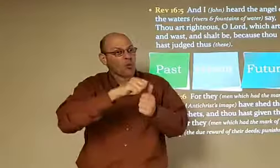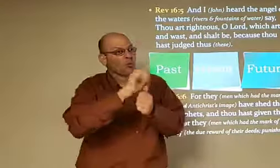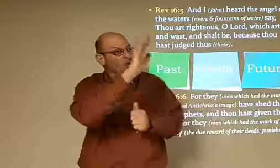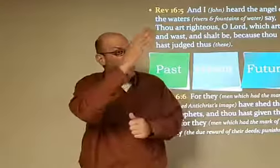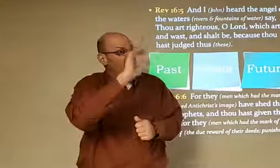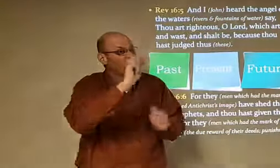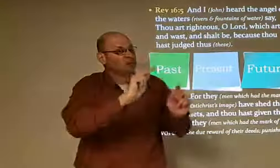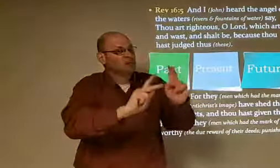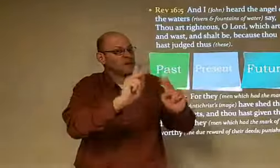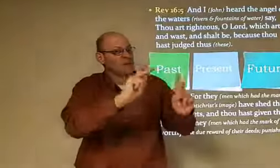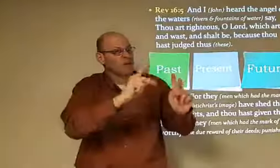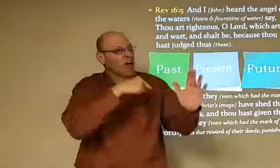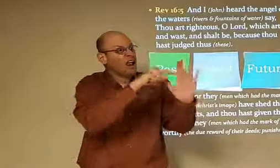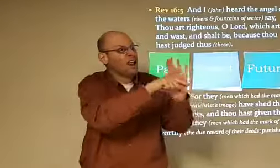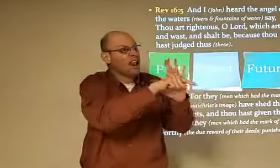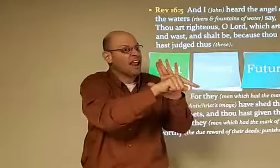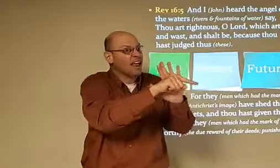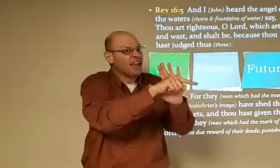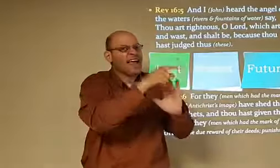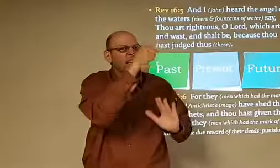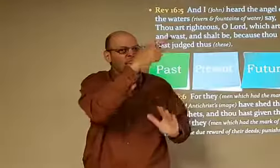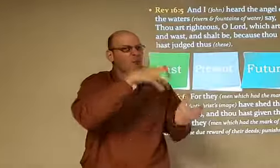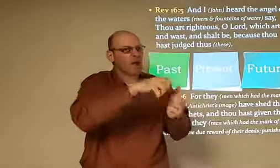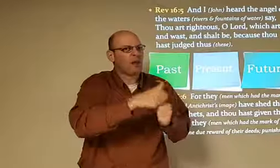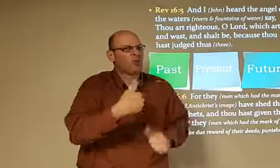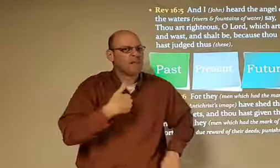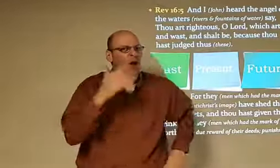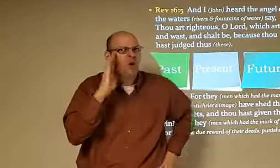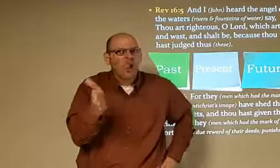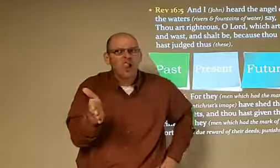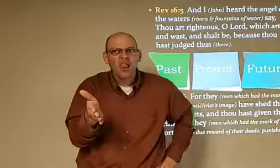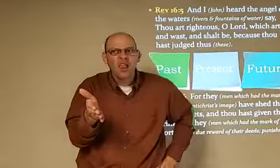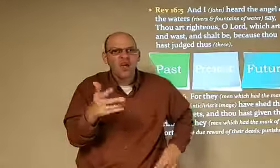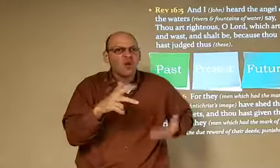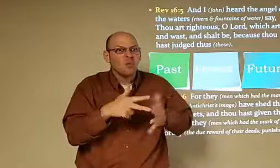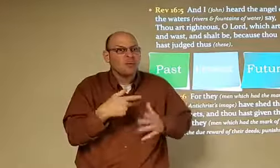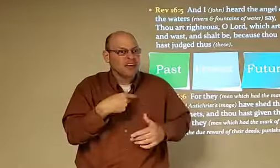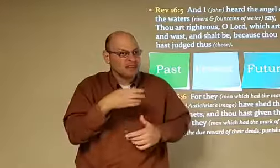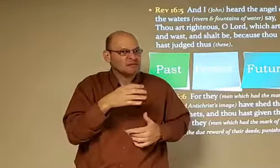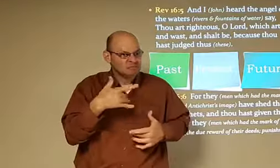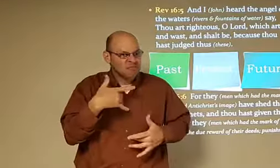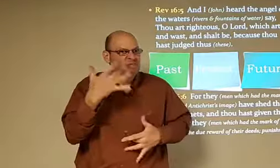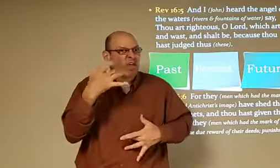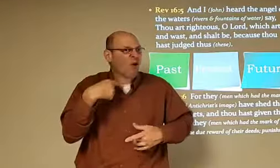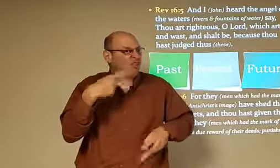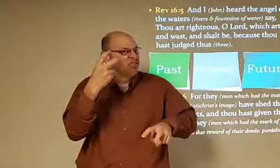you. Like, same thing, you kill God's people, it'll come back to you.